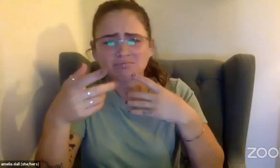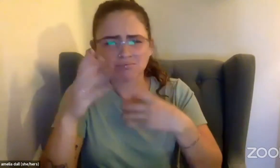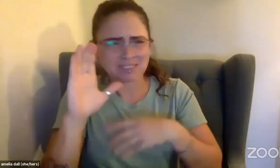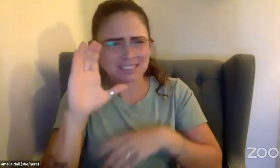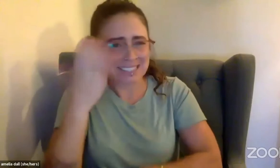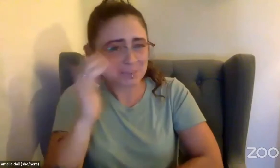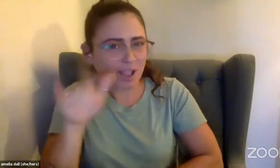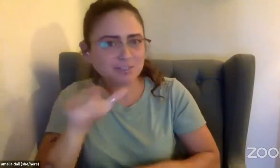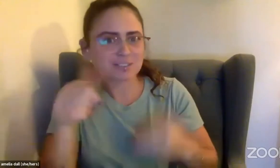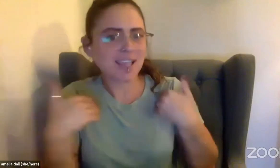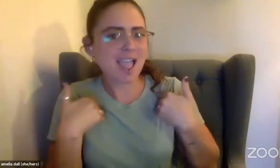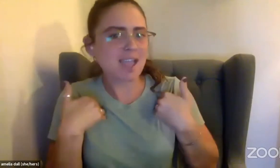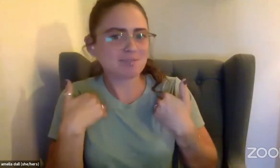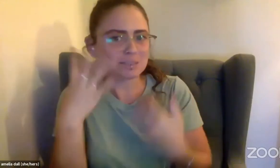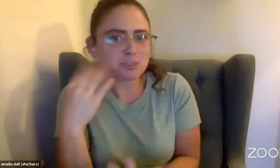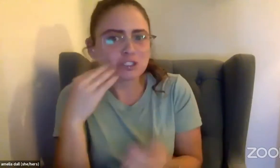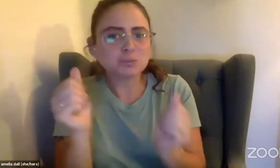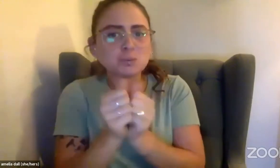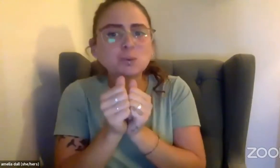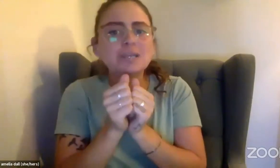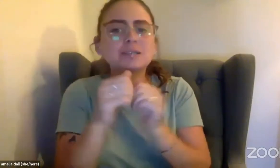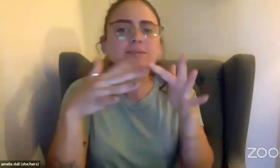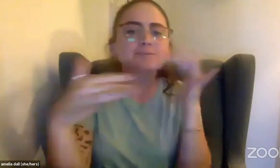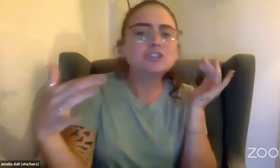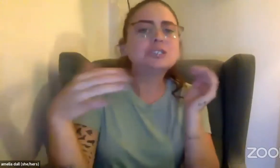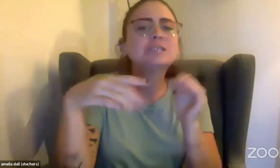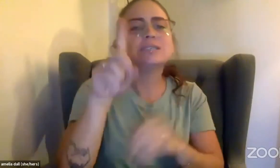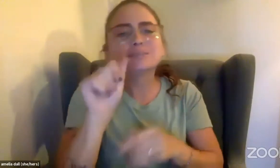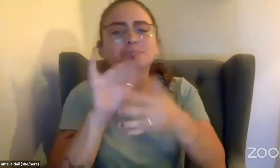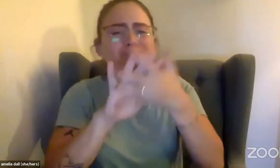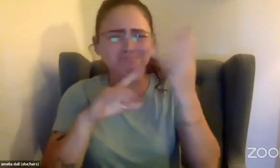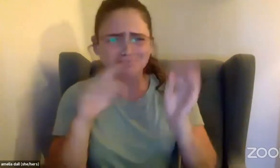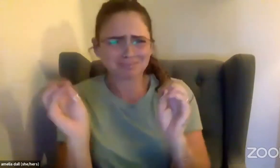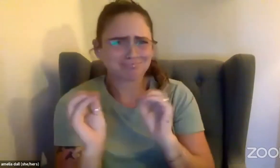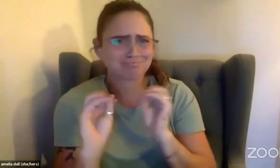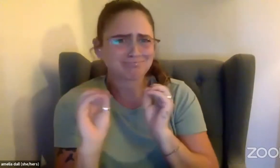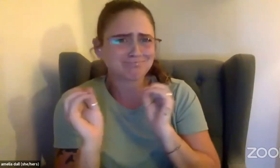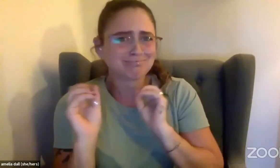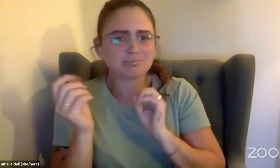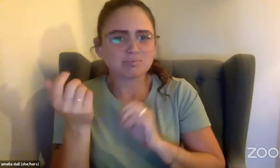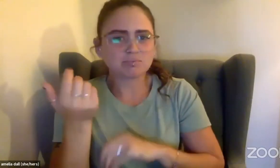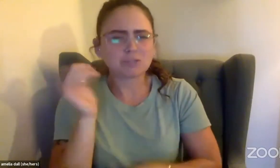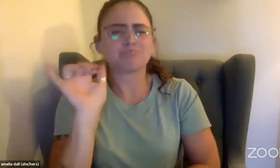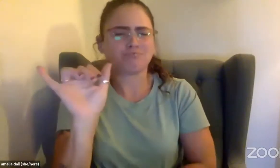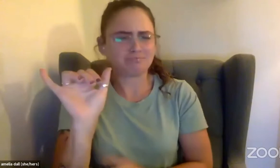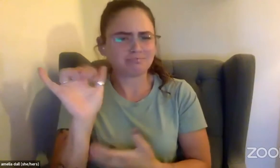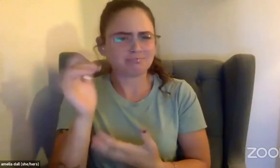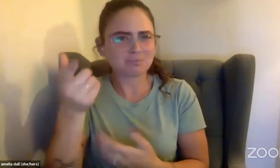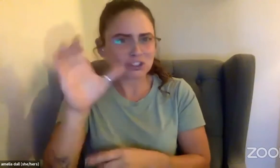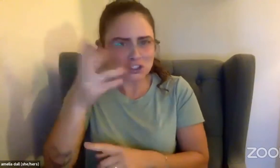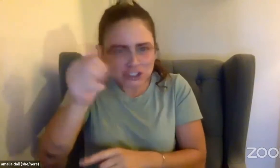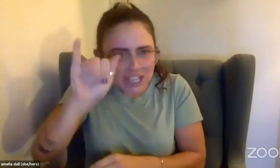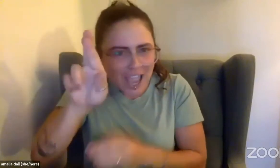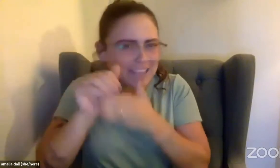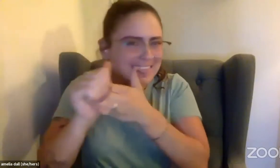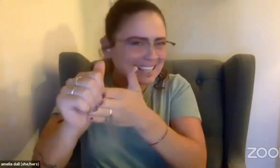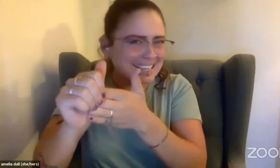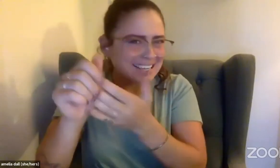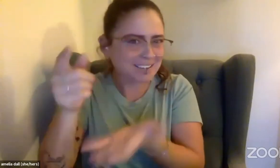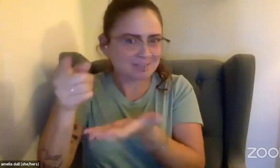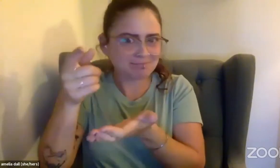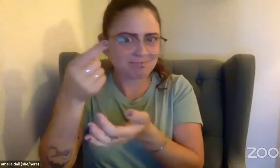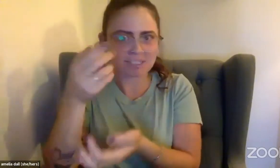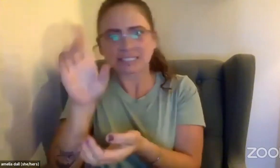more universities, societies, organizations, workshops, conferences, etc.,